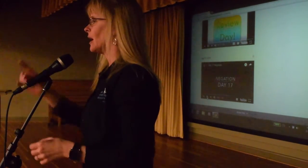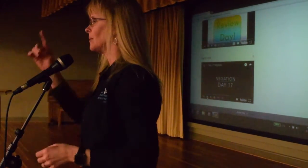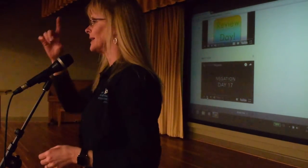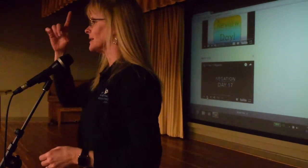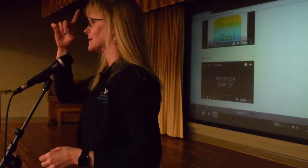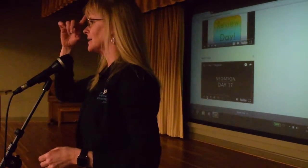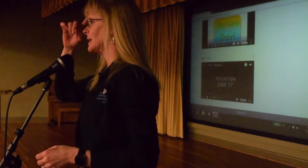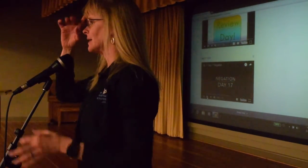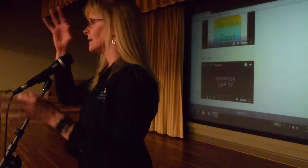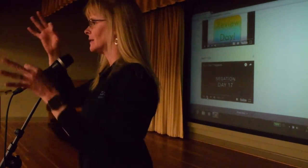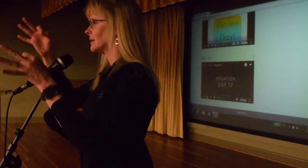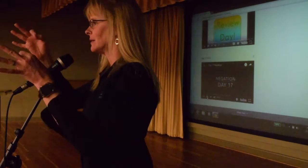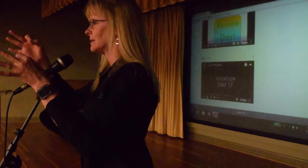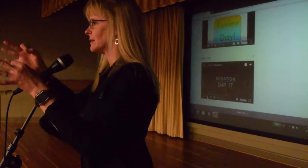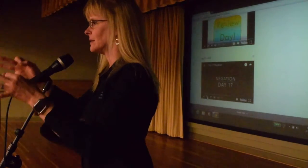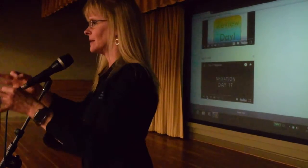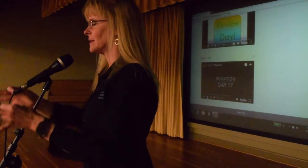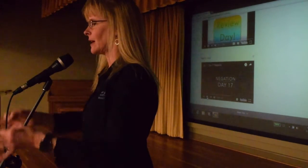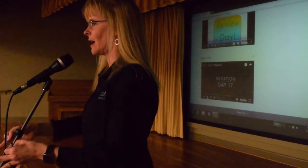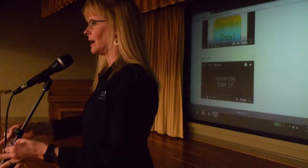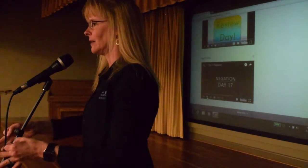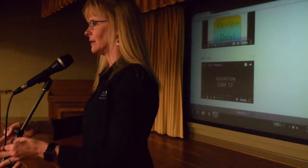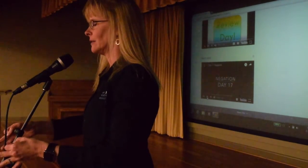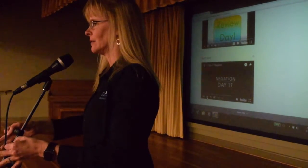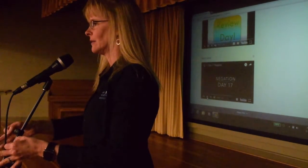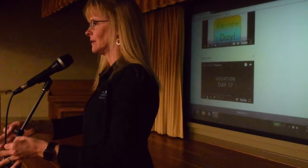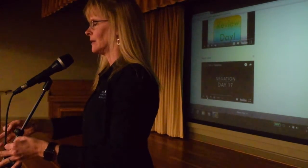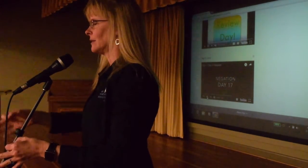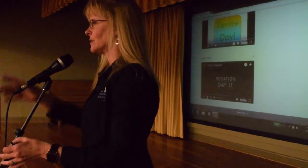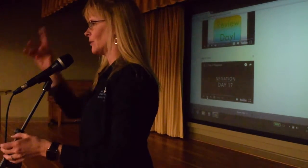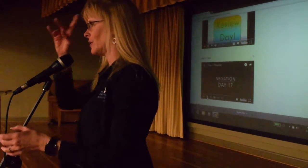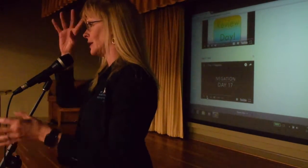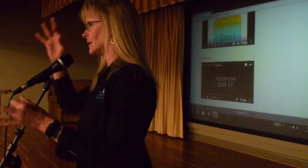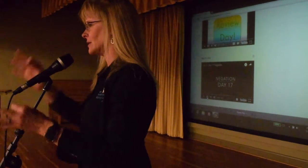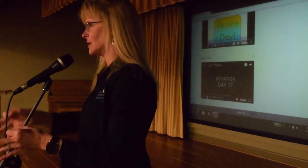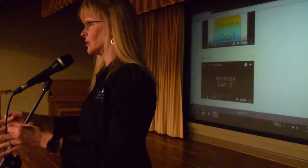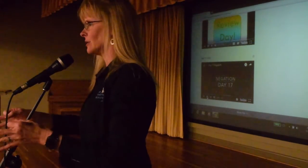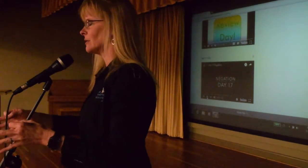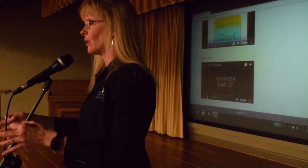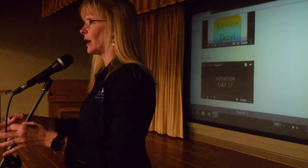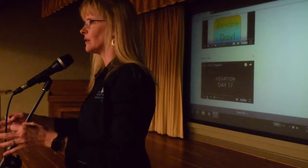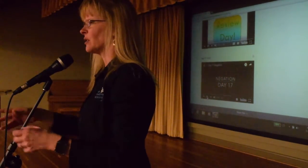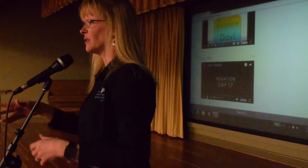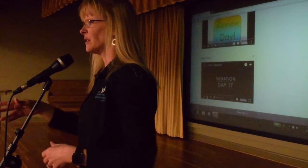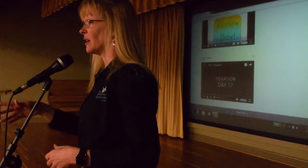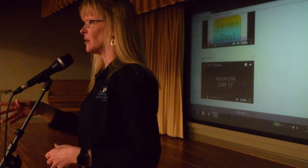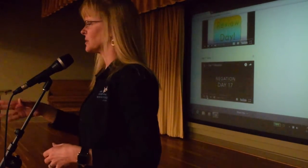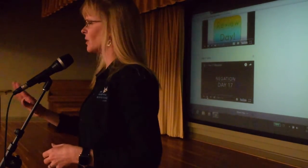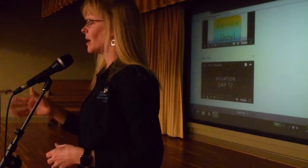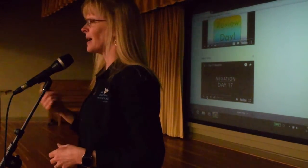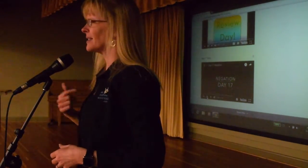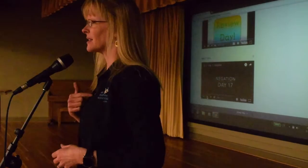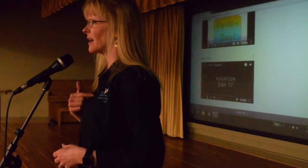And it's think, decide. So think, decision, right. So I might